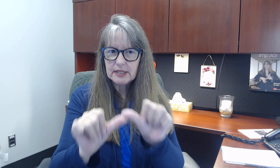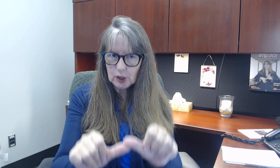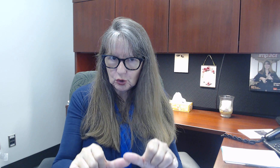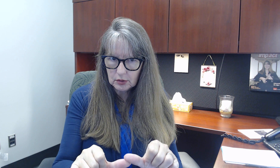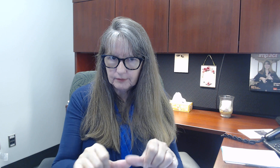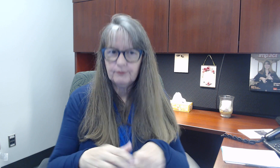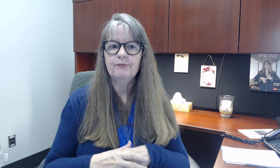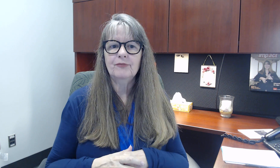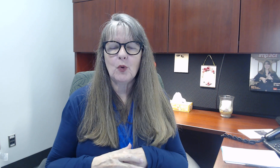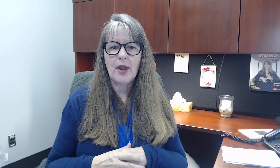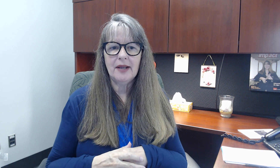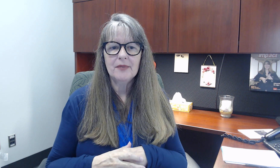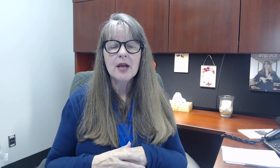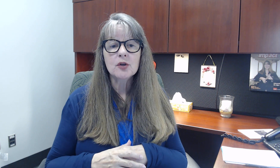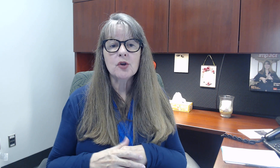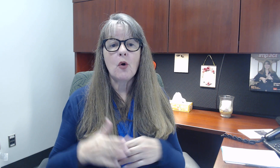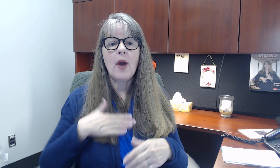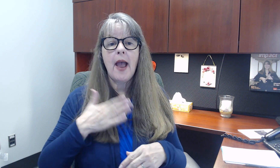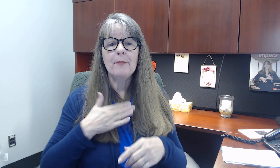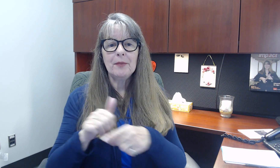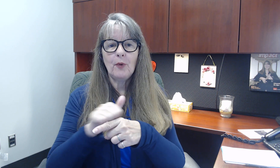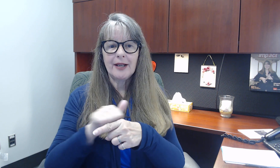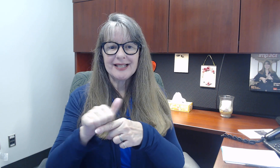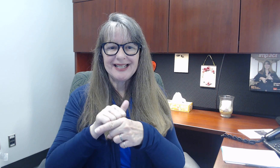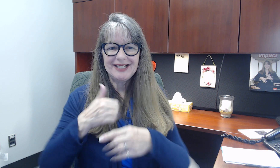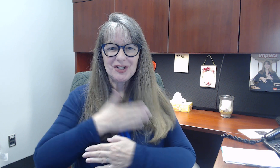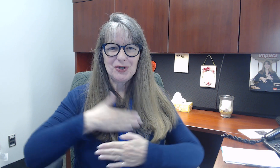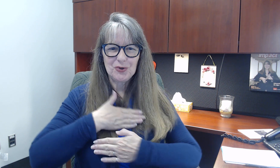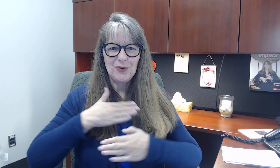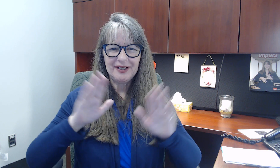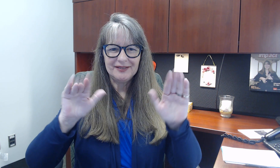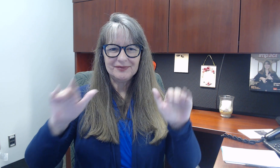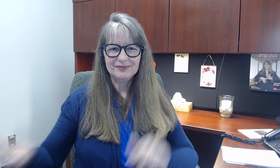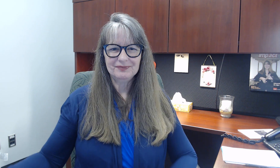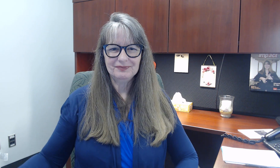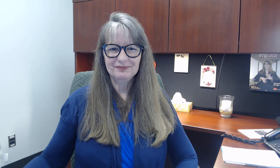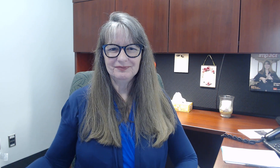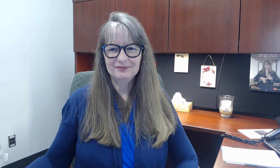still. Okay, so happy practicing, enjoying.